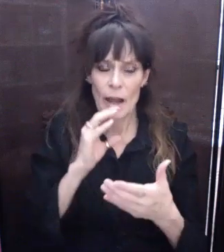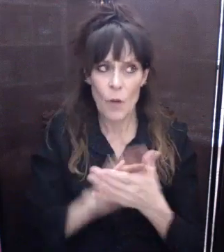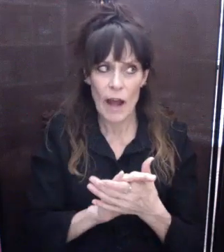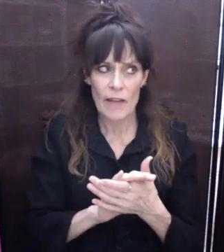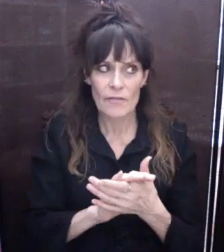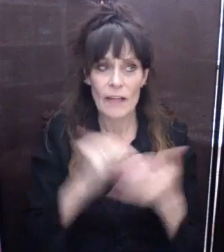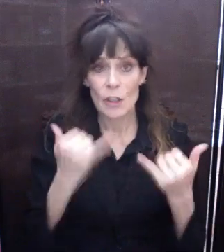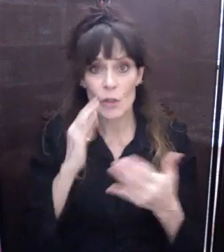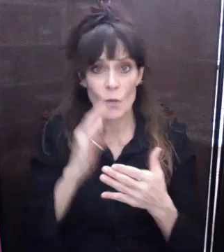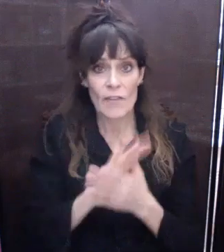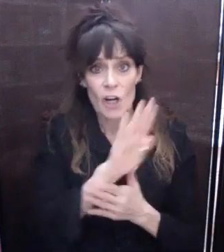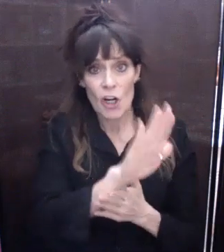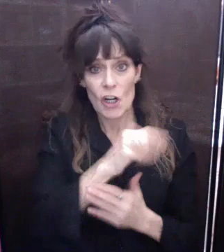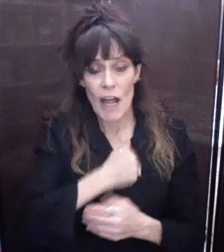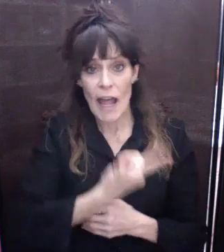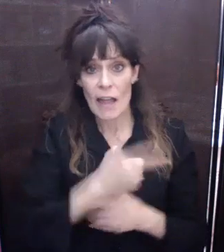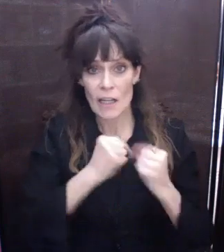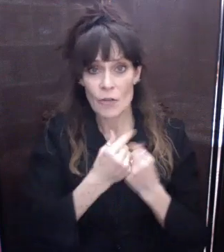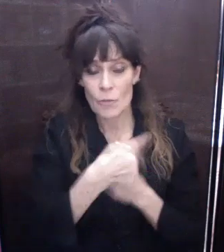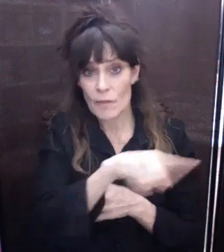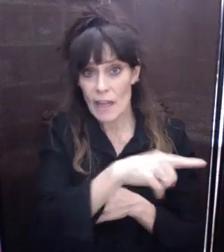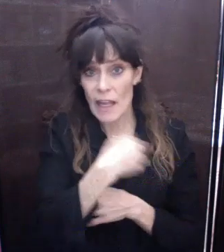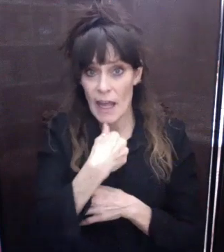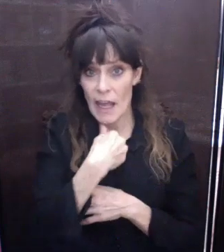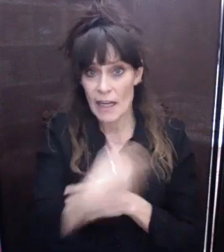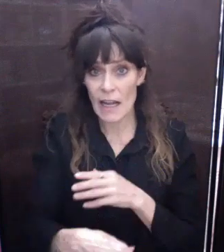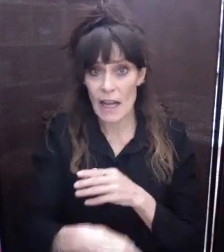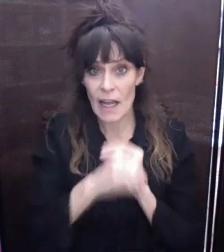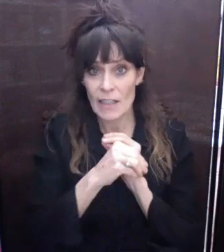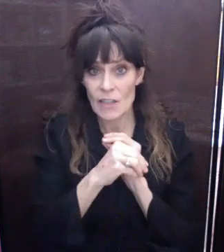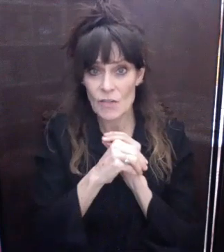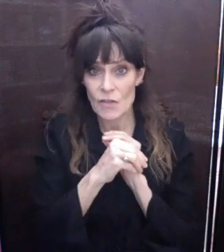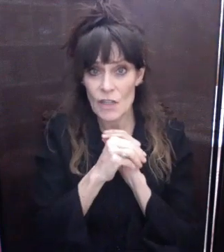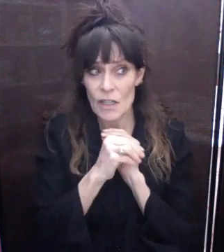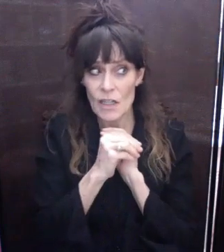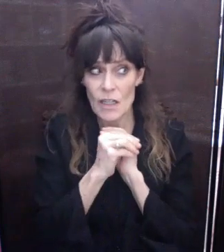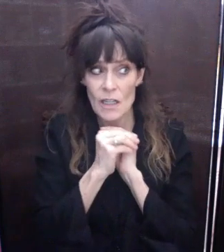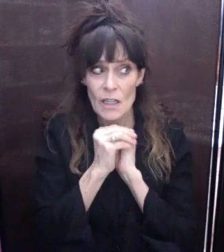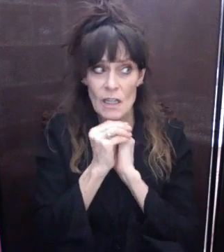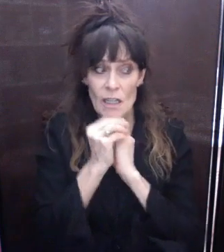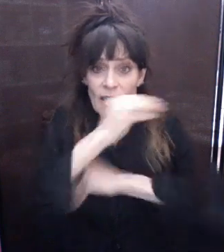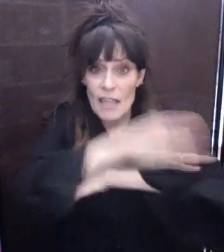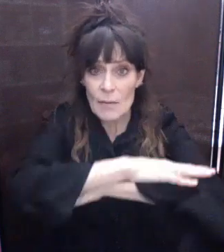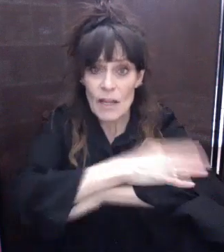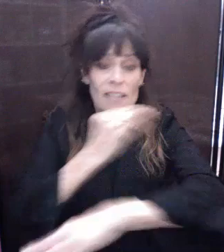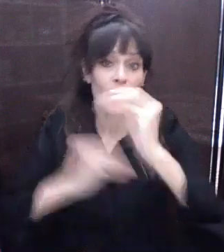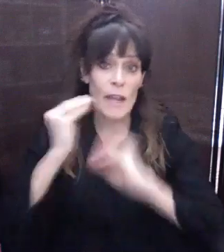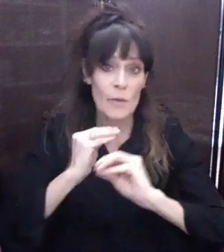wife's Al-Anon group, they had an extra seat at the table at the banquet that Saturday night. So